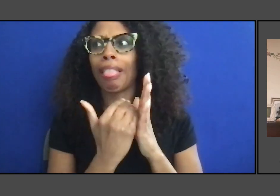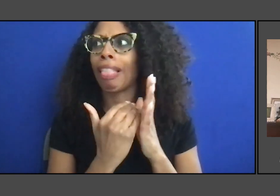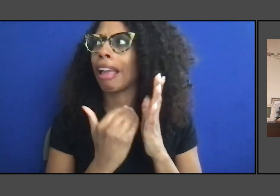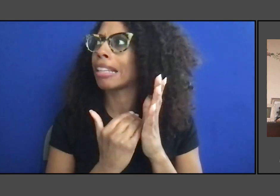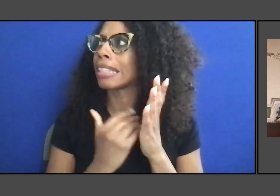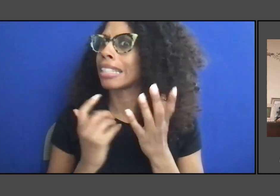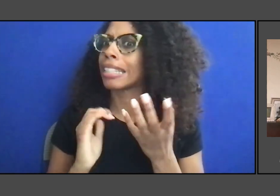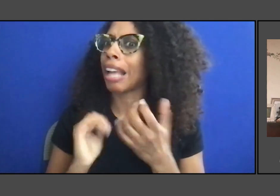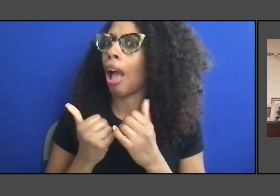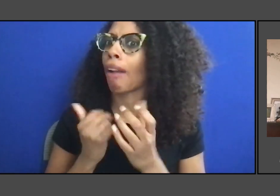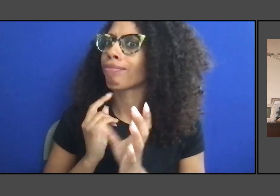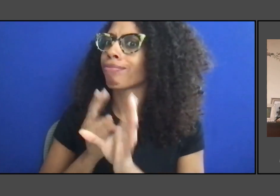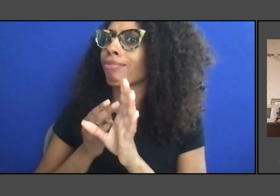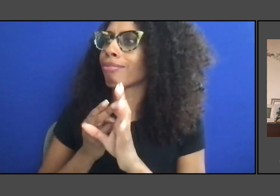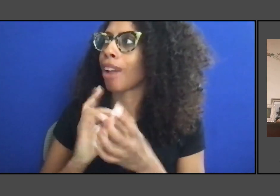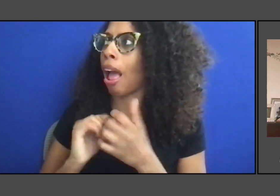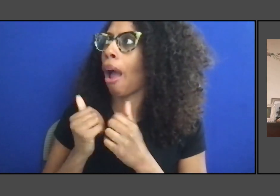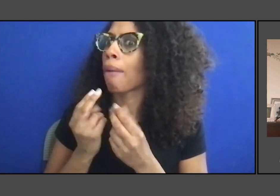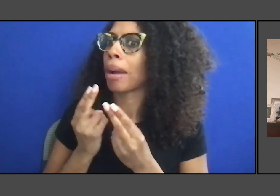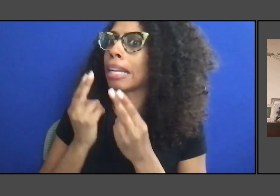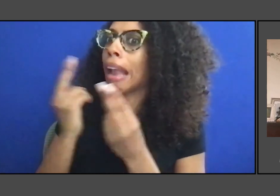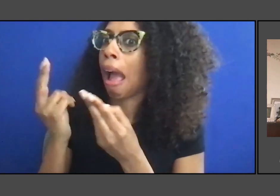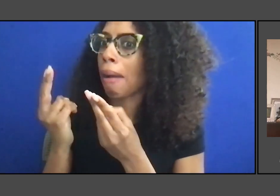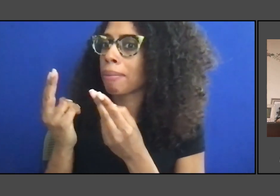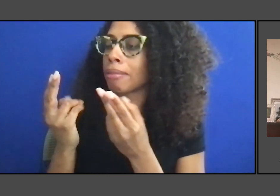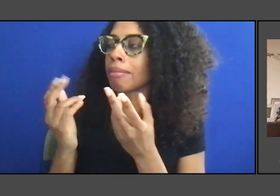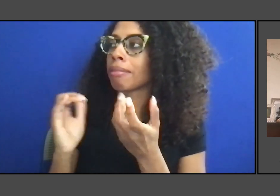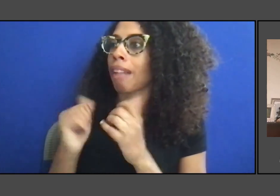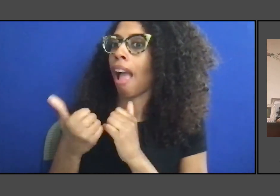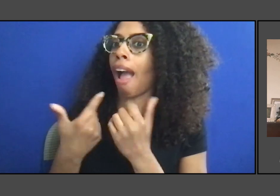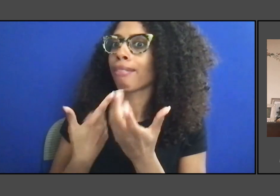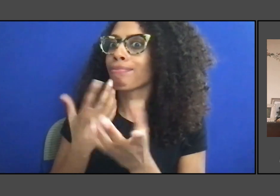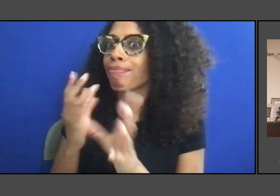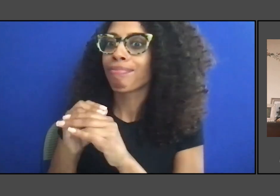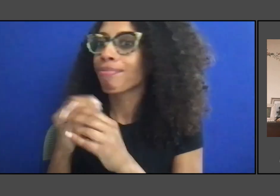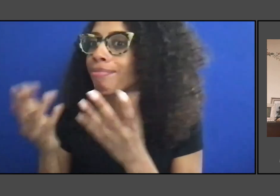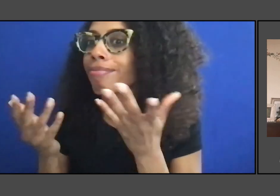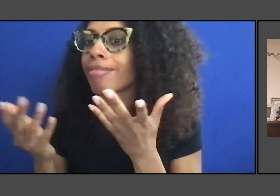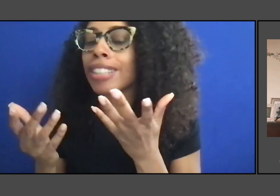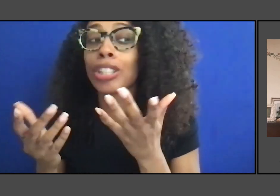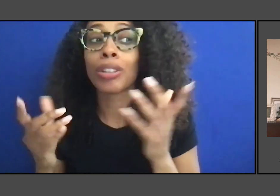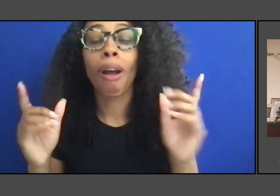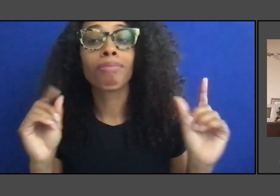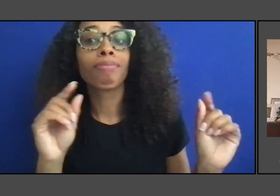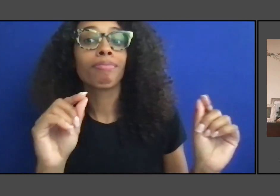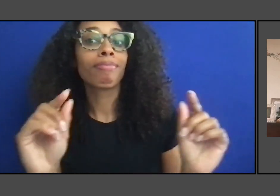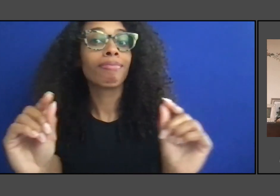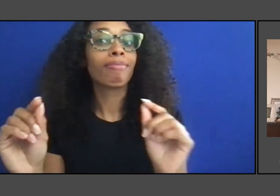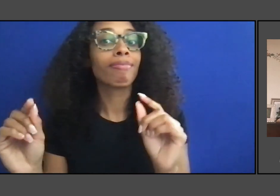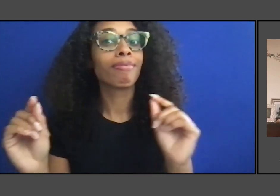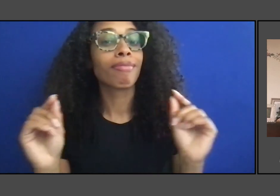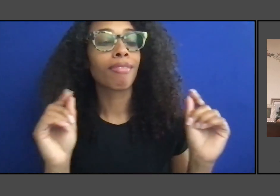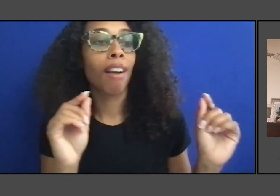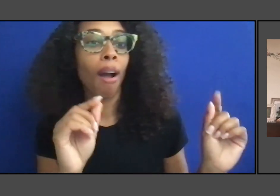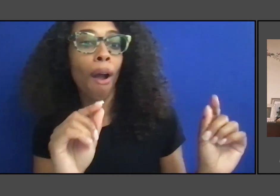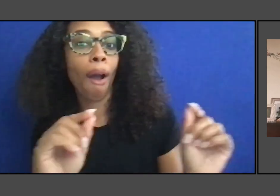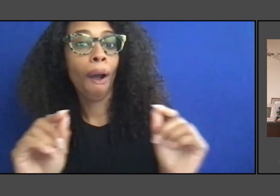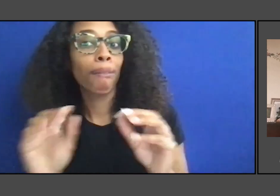I get considered?" So there's definitely a buzz, a very positive buzz around